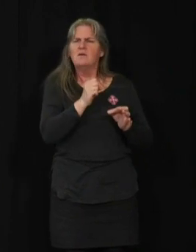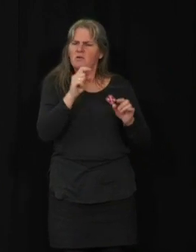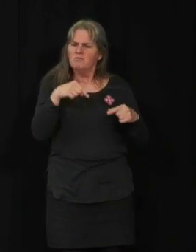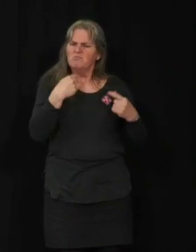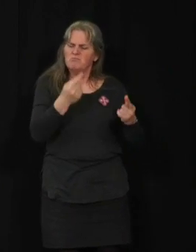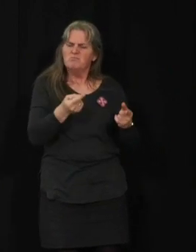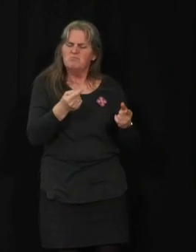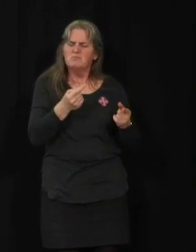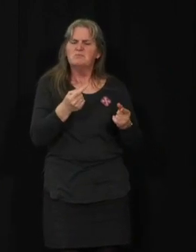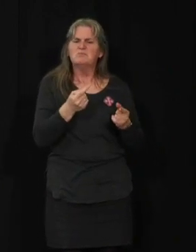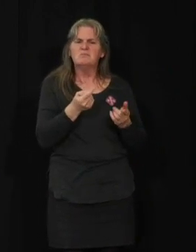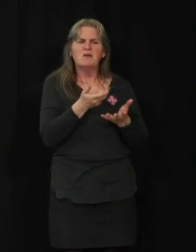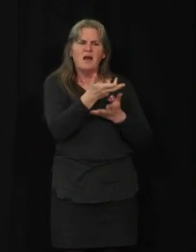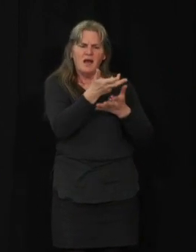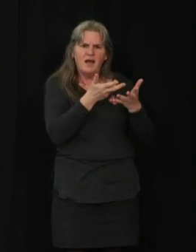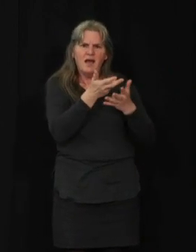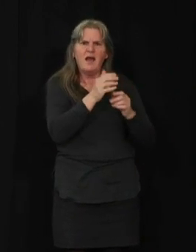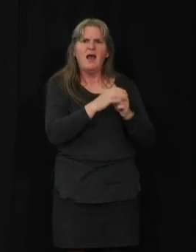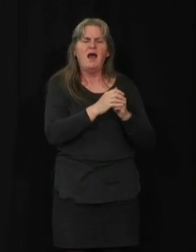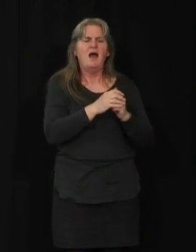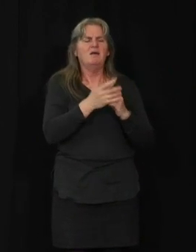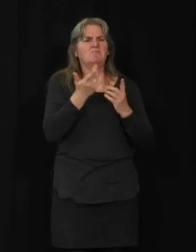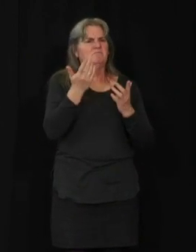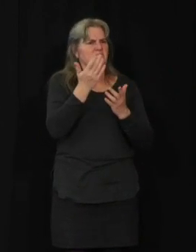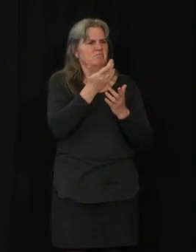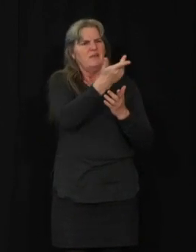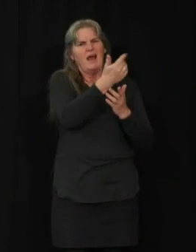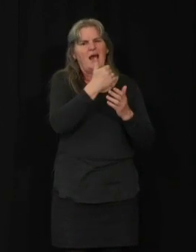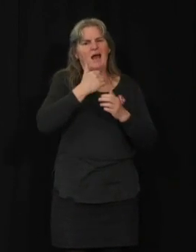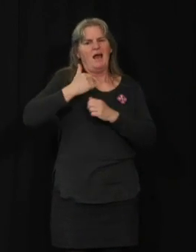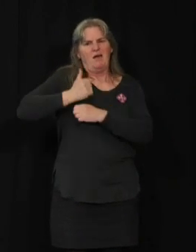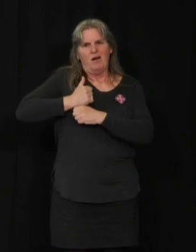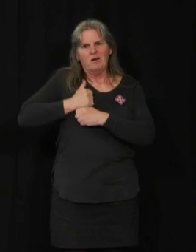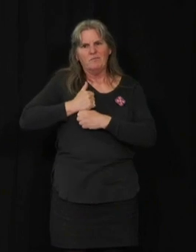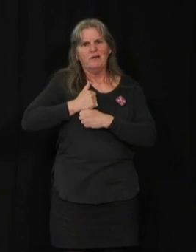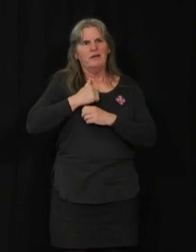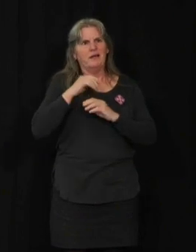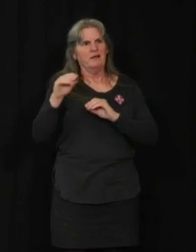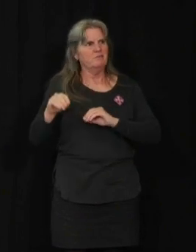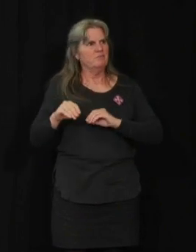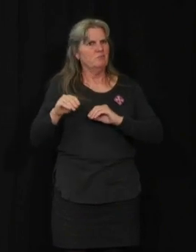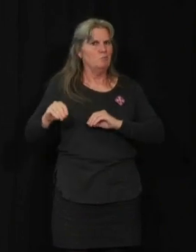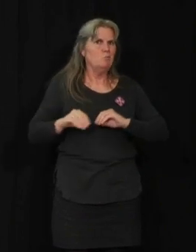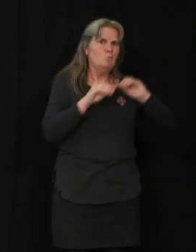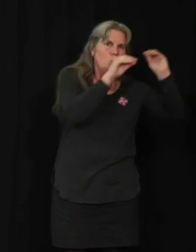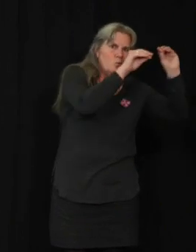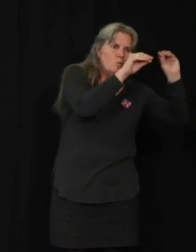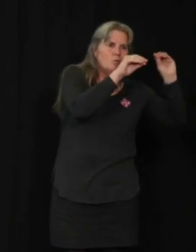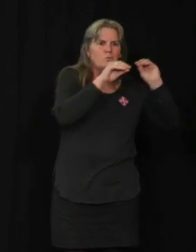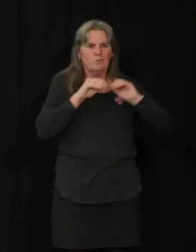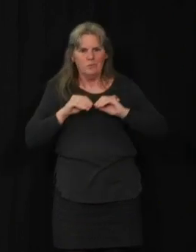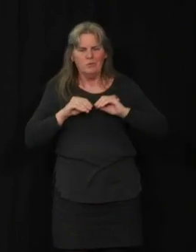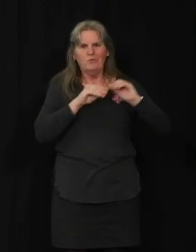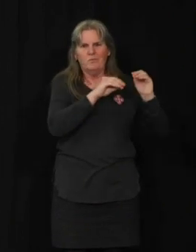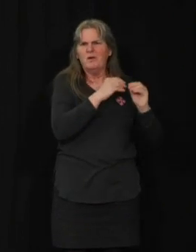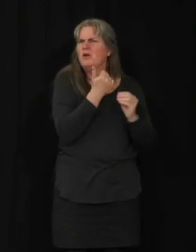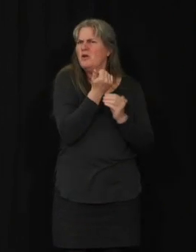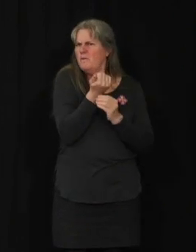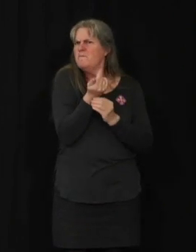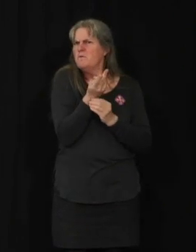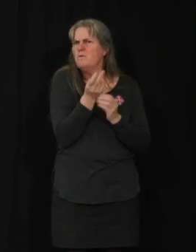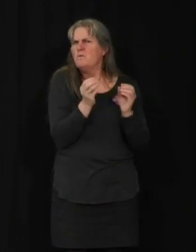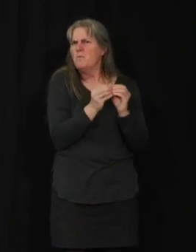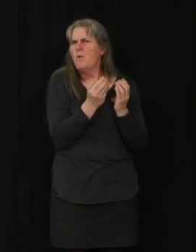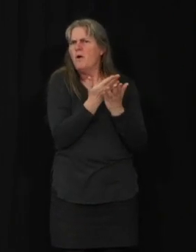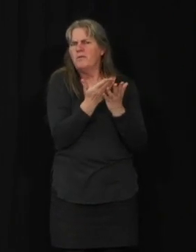about the replacement of soldiers, and so we do have a few new things that we would like